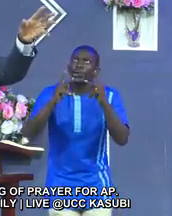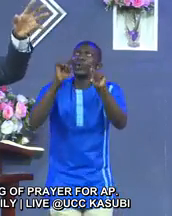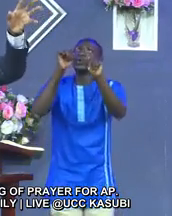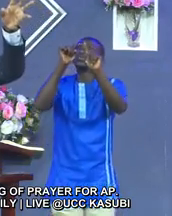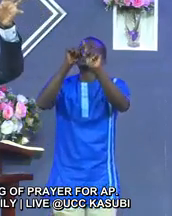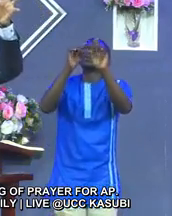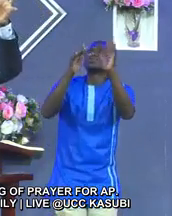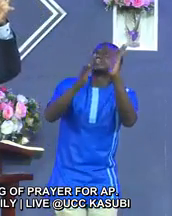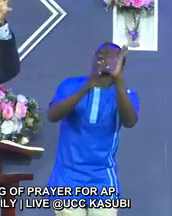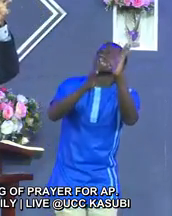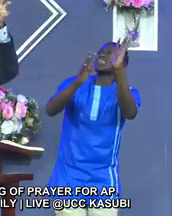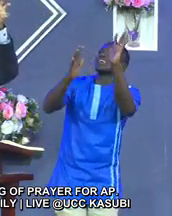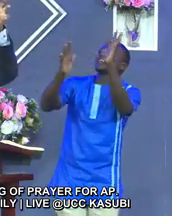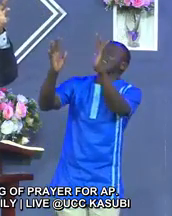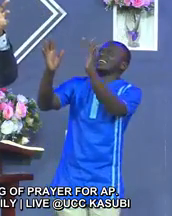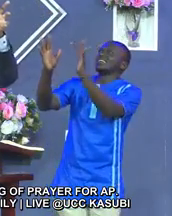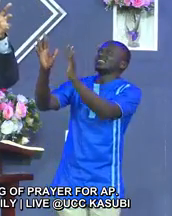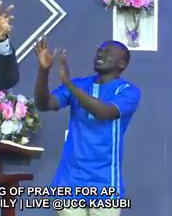live. Look to